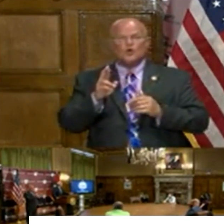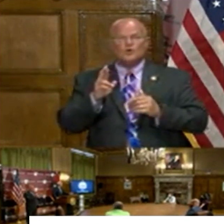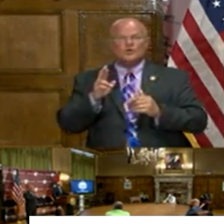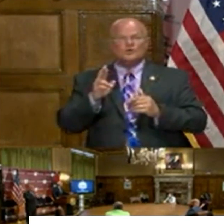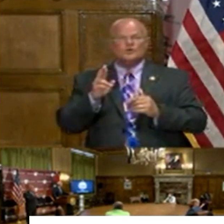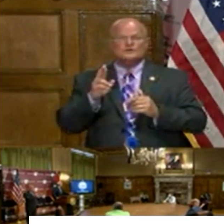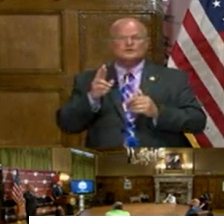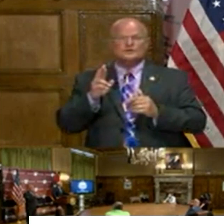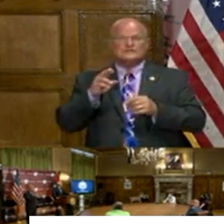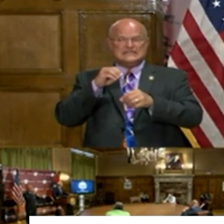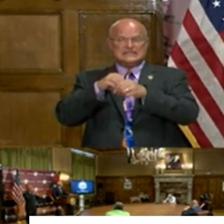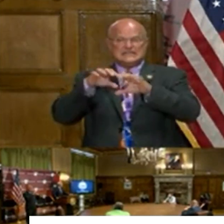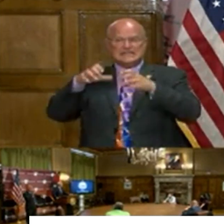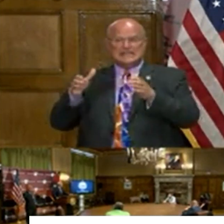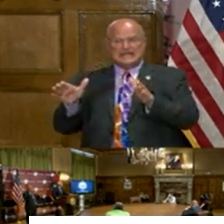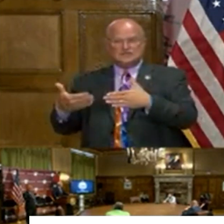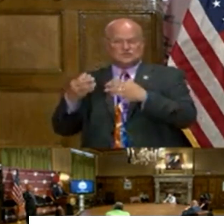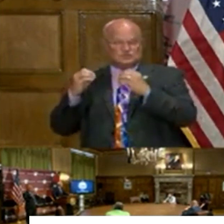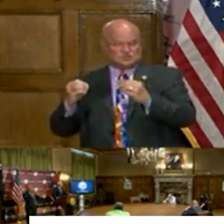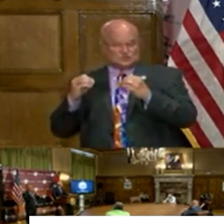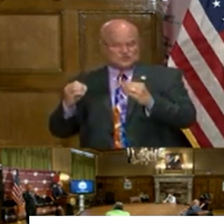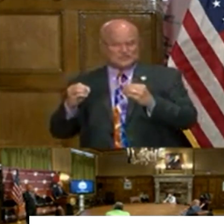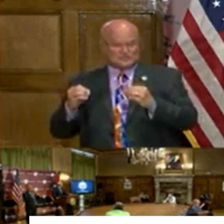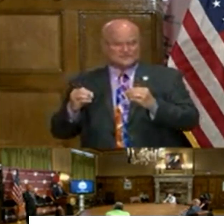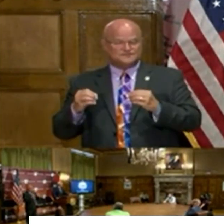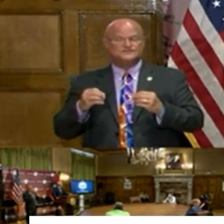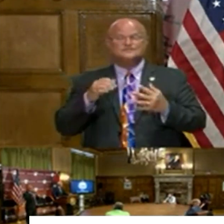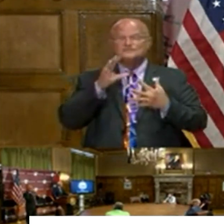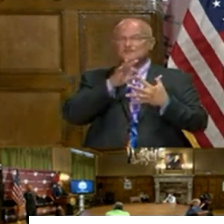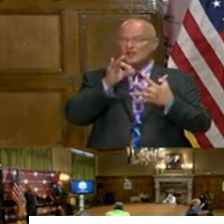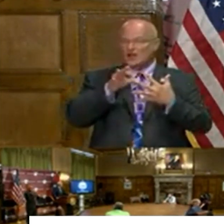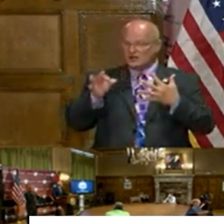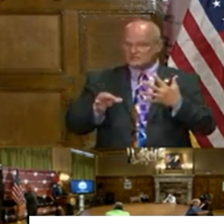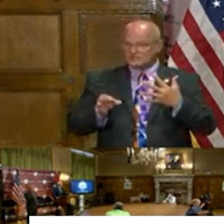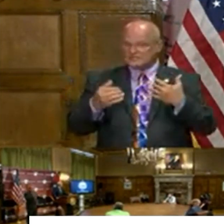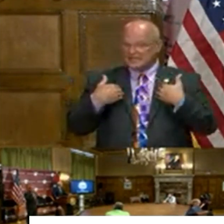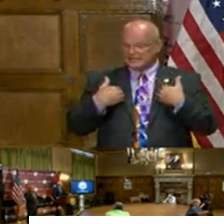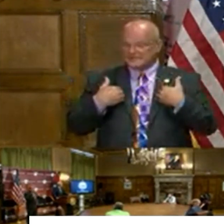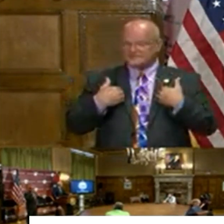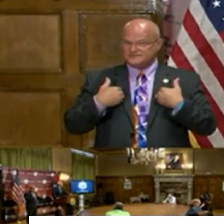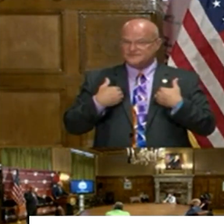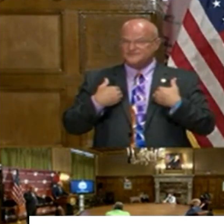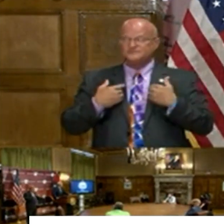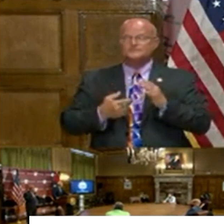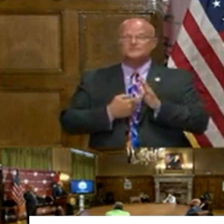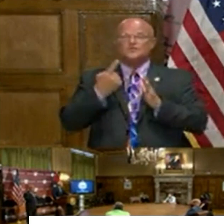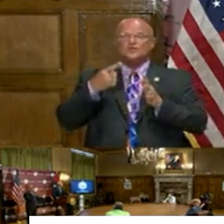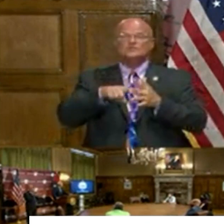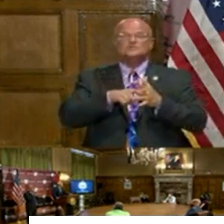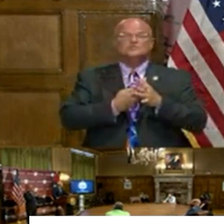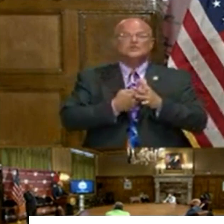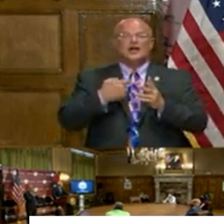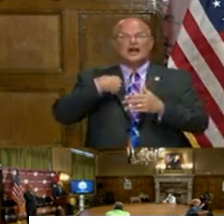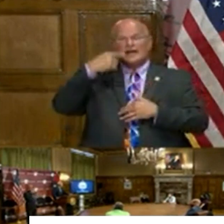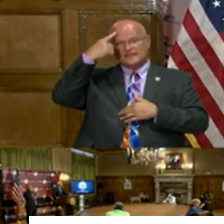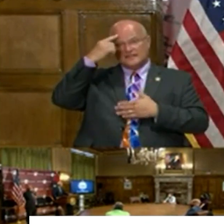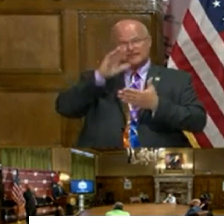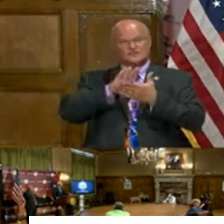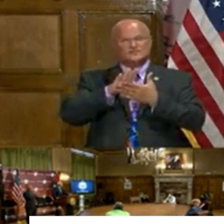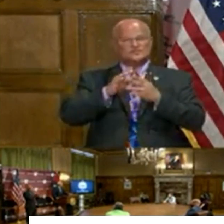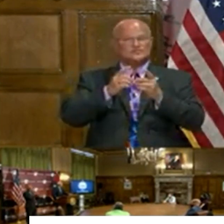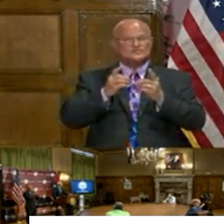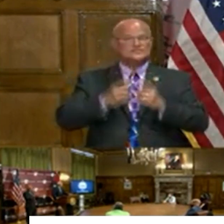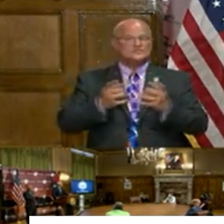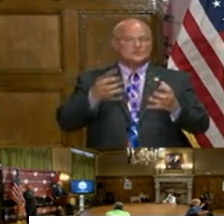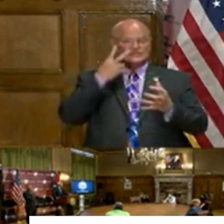go in classroom instruction. They have options, they have choices. Once you start that, I think the school districts would